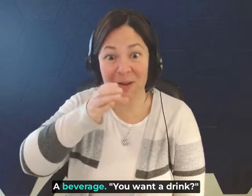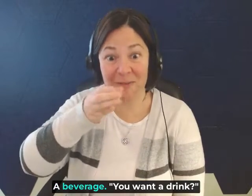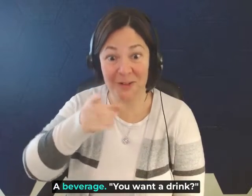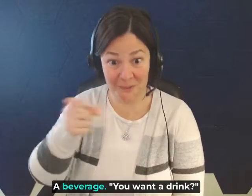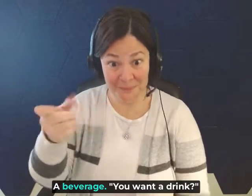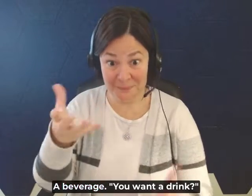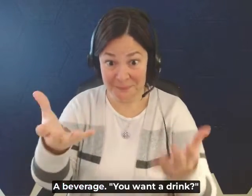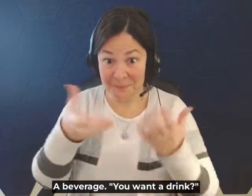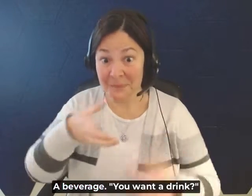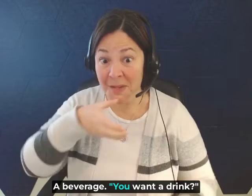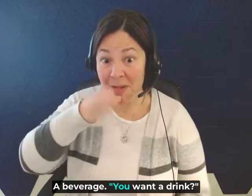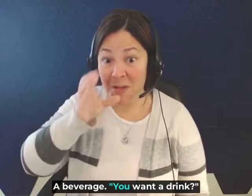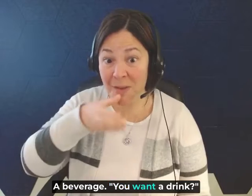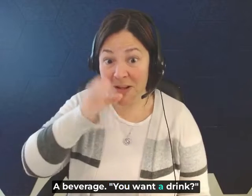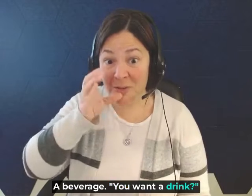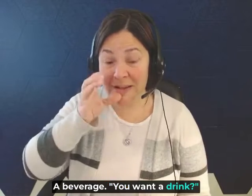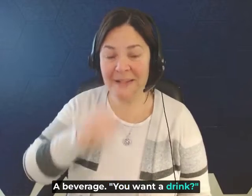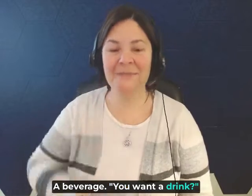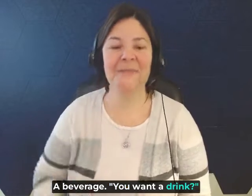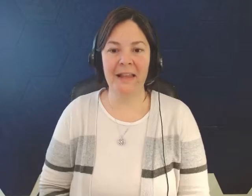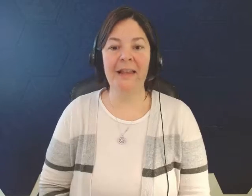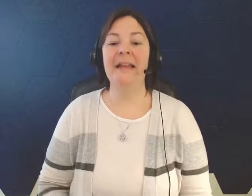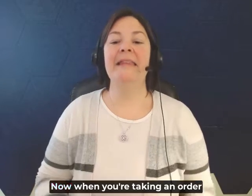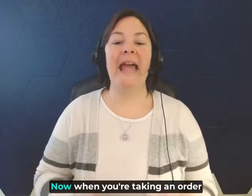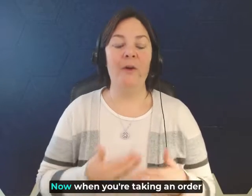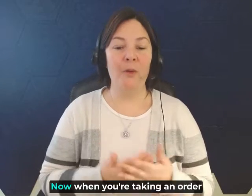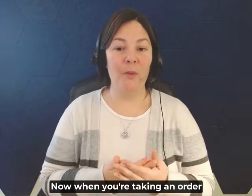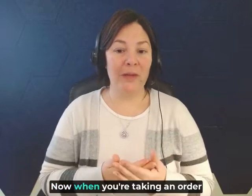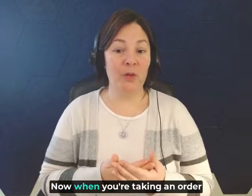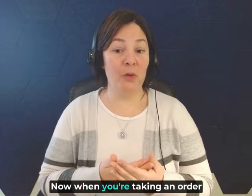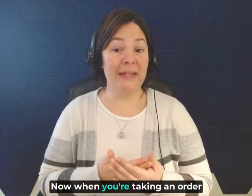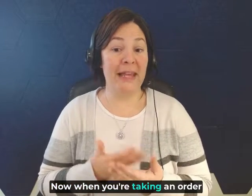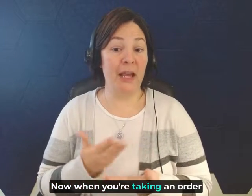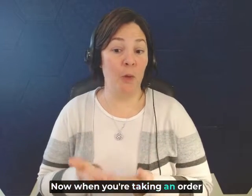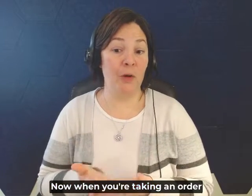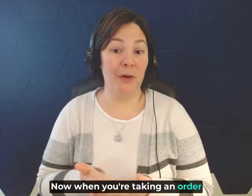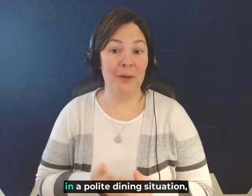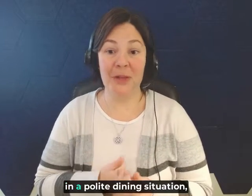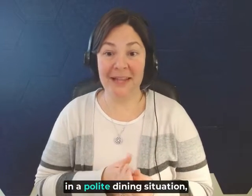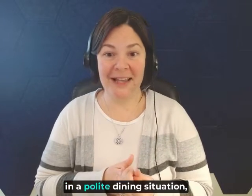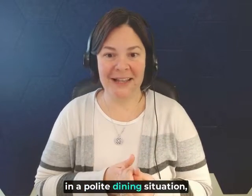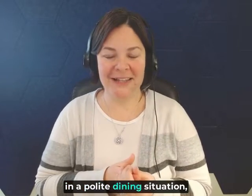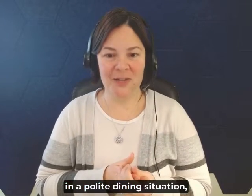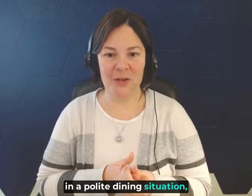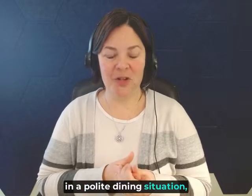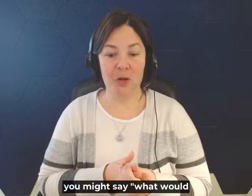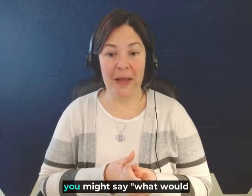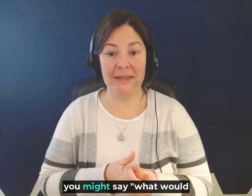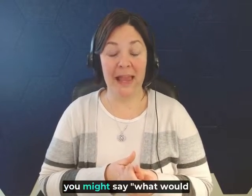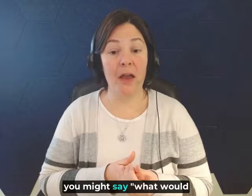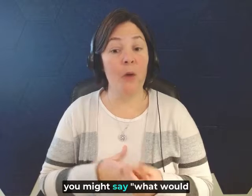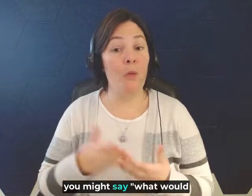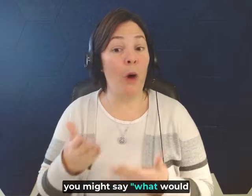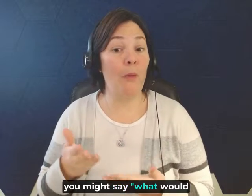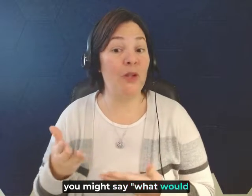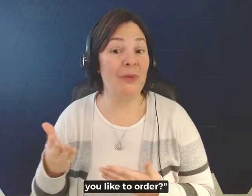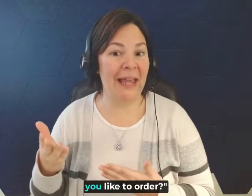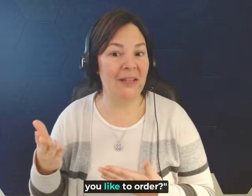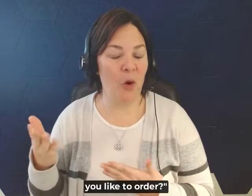beverage. You want to drink? Now, when you're taking an order in a polite dining situation, you might say, what would you like to